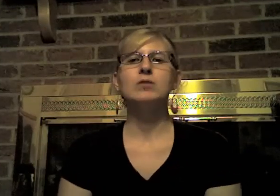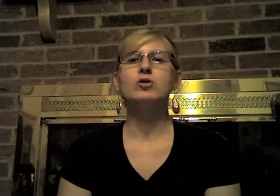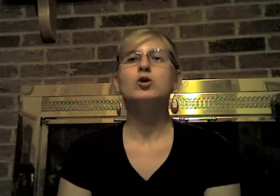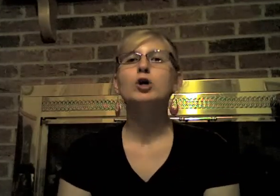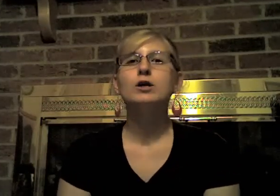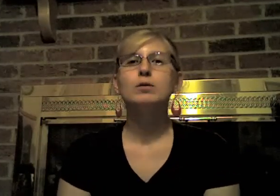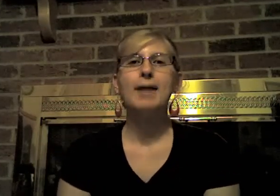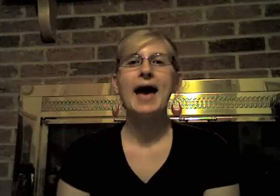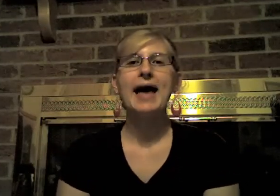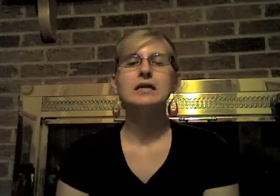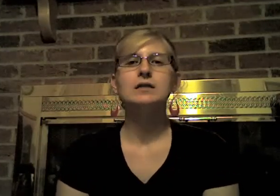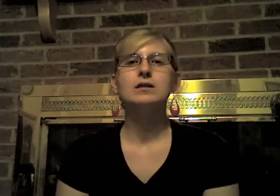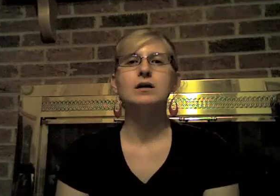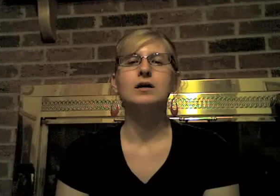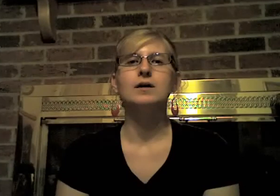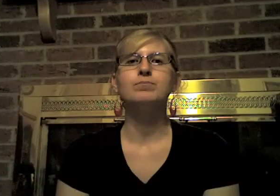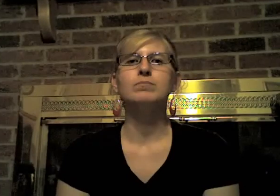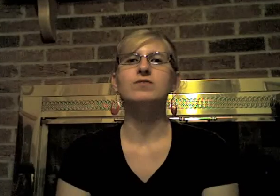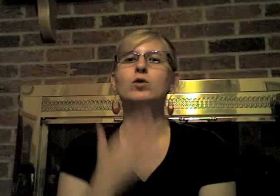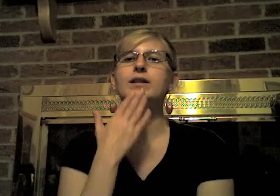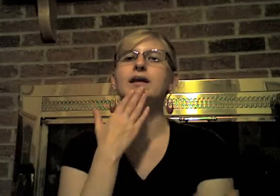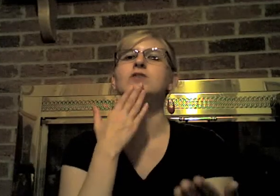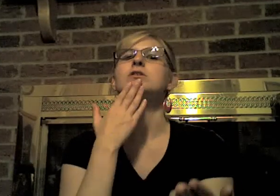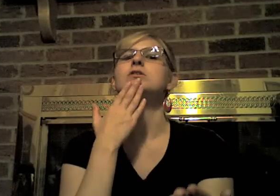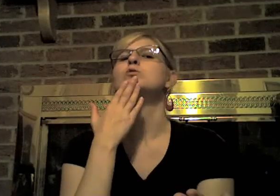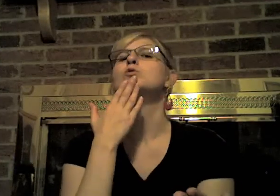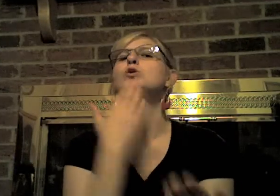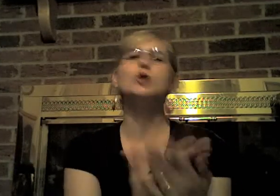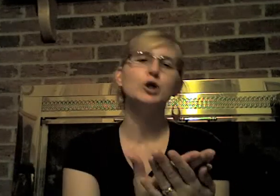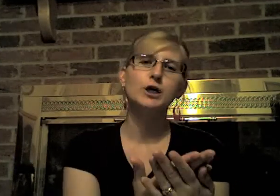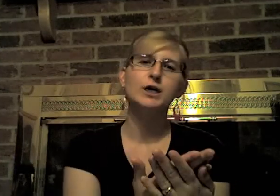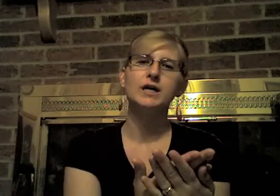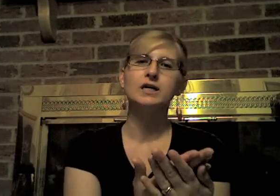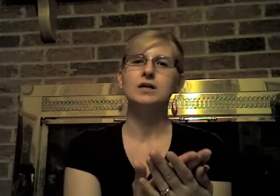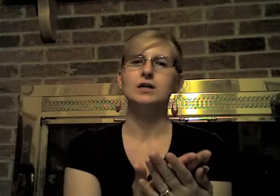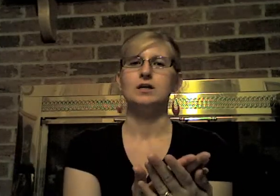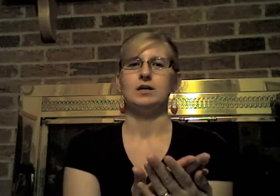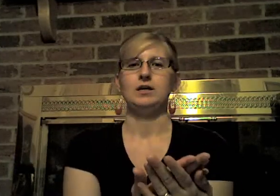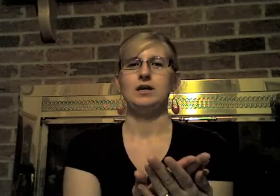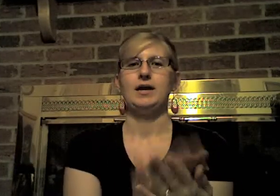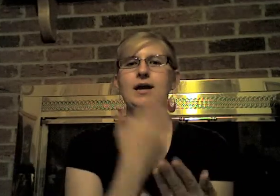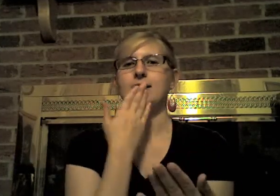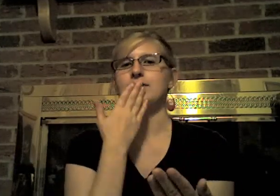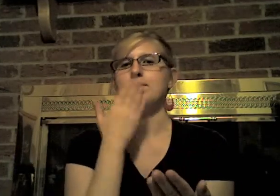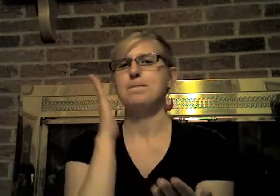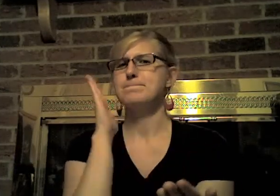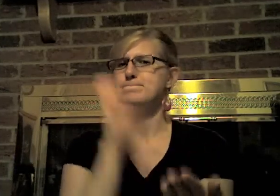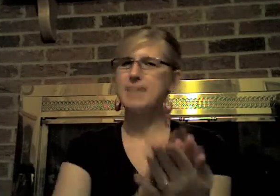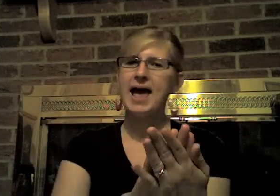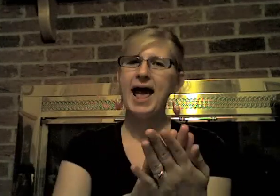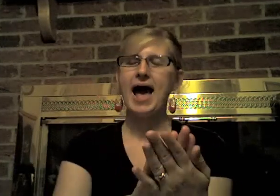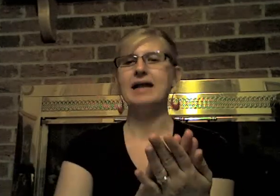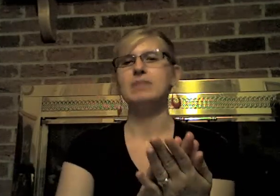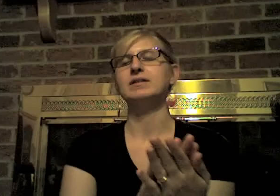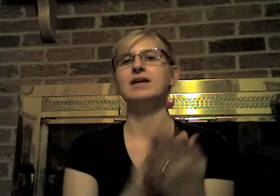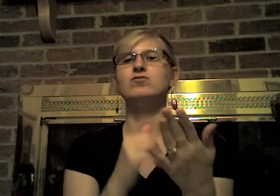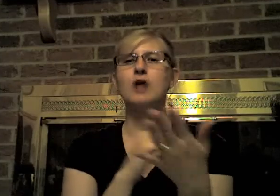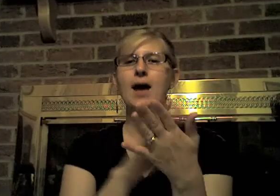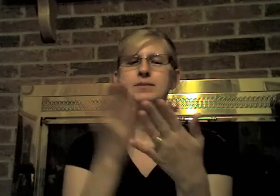with good or bad. Before they used to do good and bad, but they've dropped